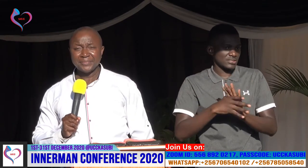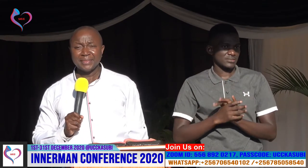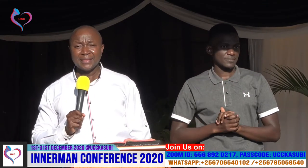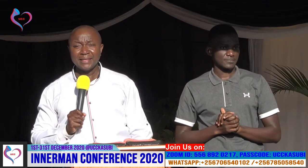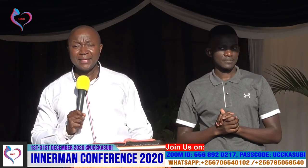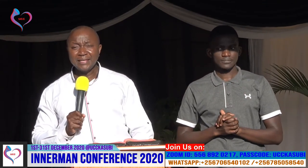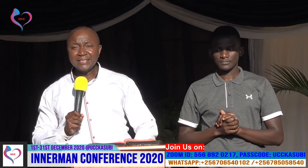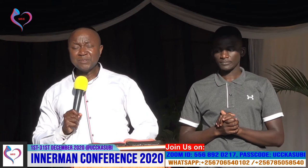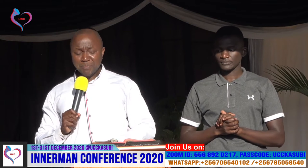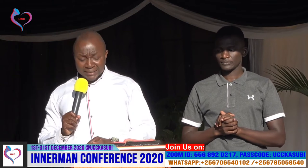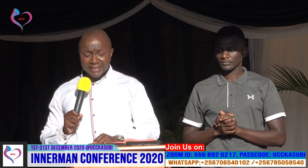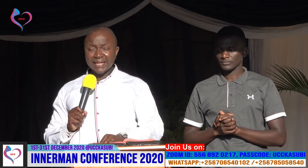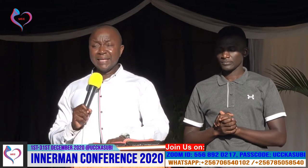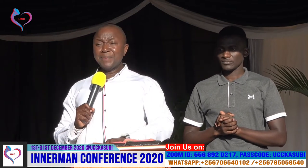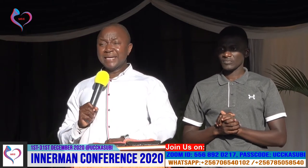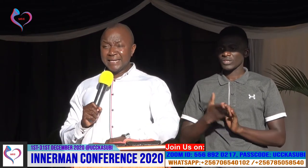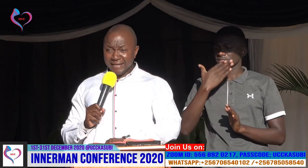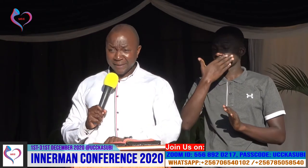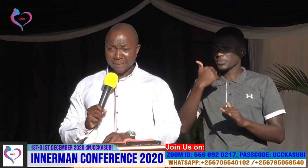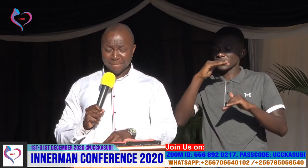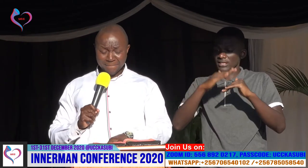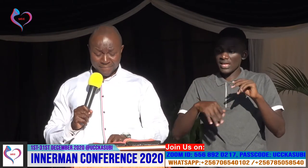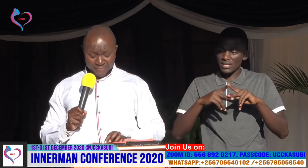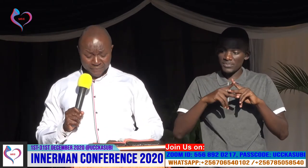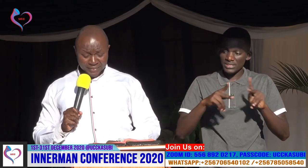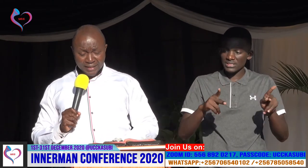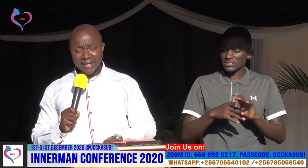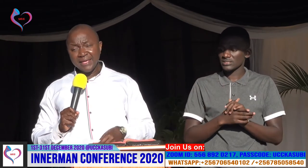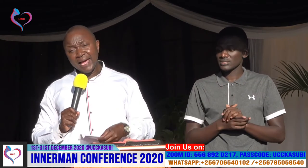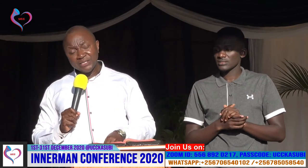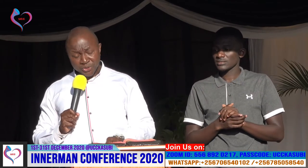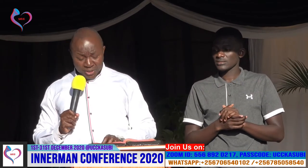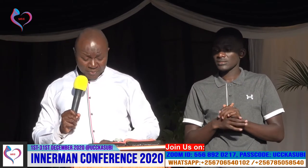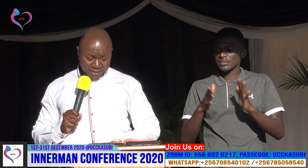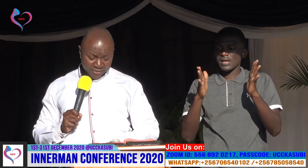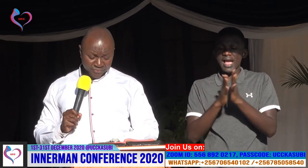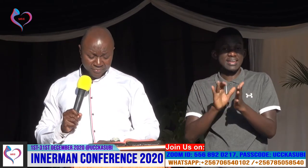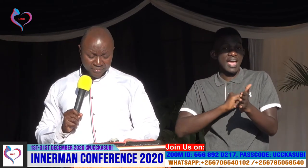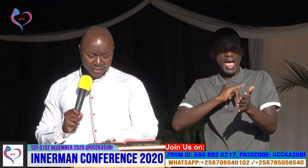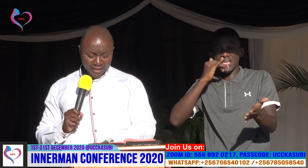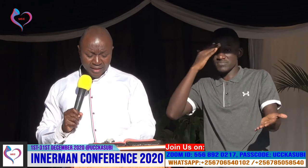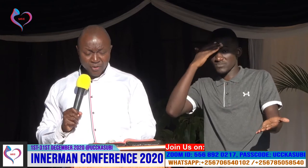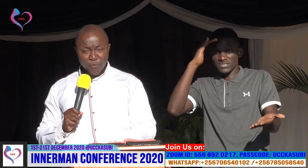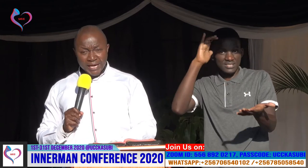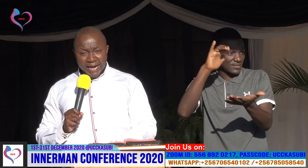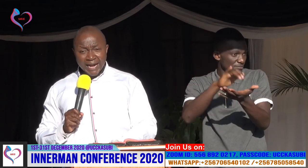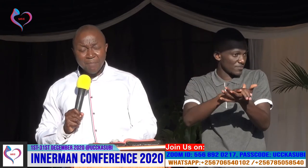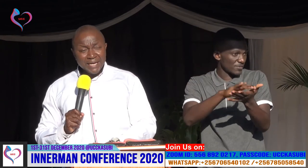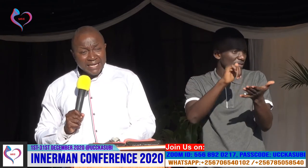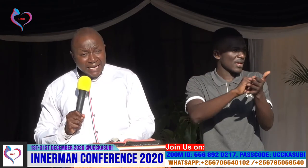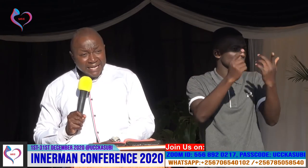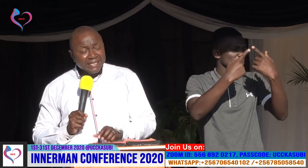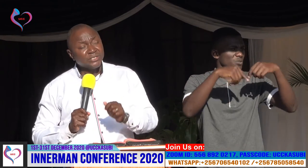nyo entandikwa yechintu. It is better than the beginning. Esinga nyo entandikwa yechintu. And then I truly believe. Eranzikiriza dala. We